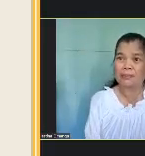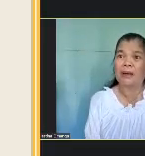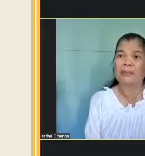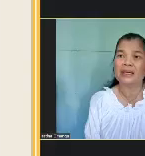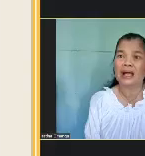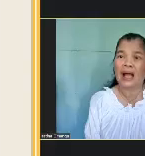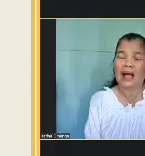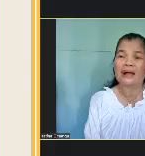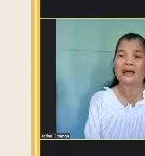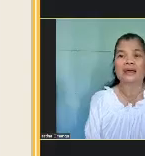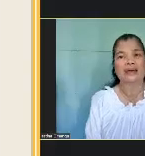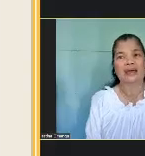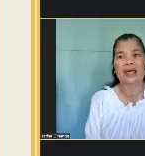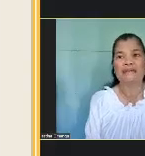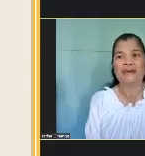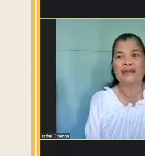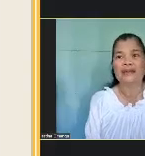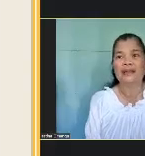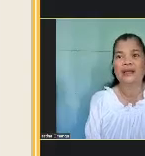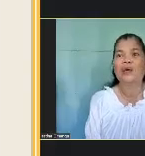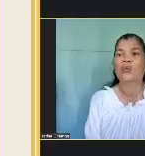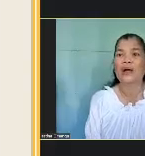of the Republic Act